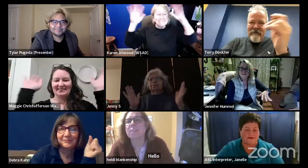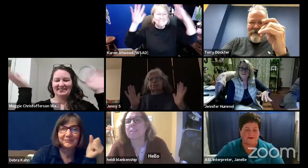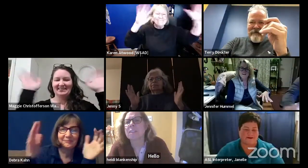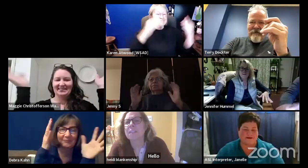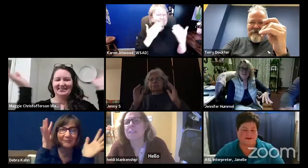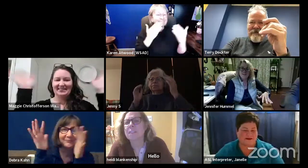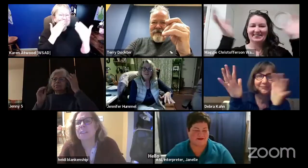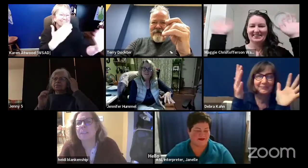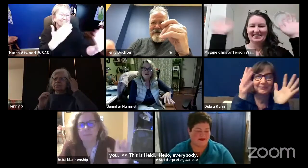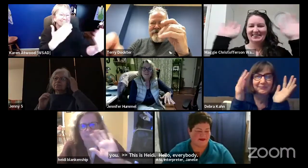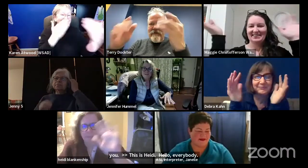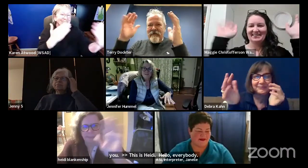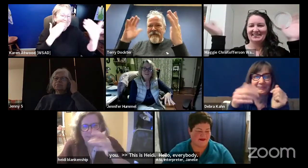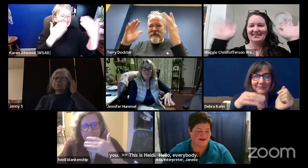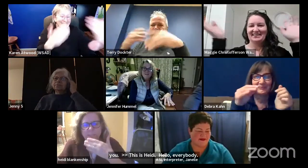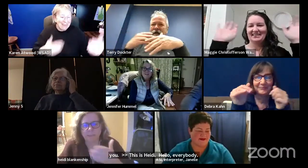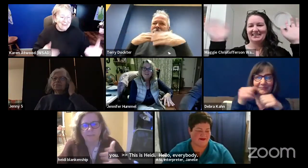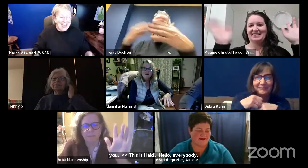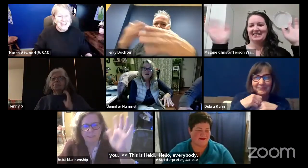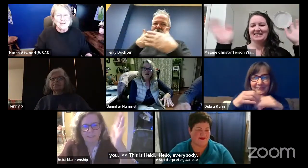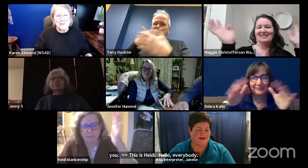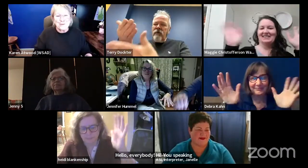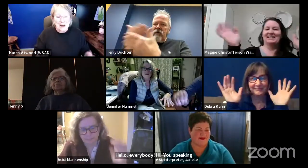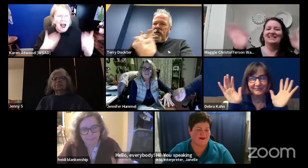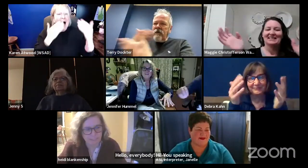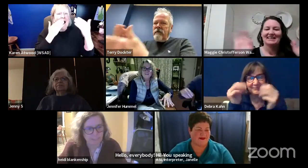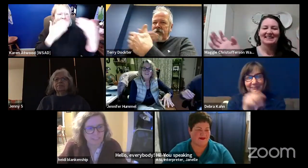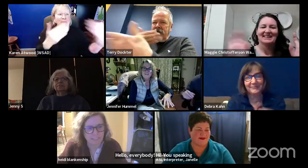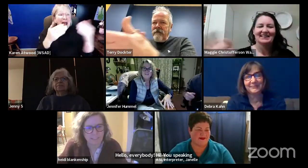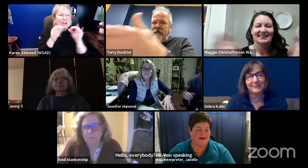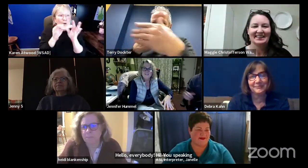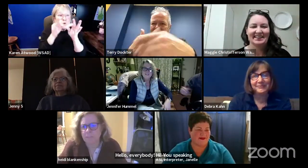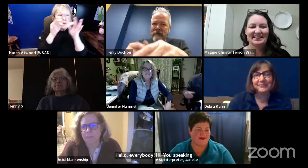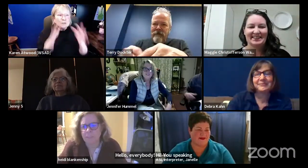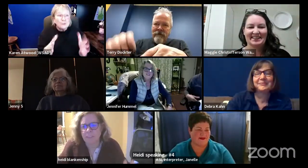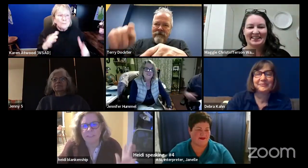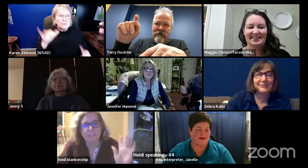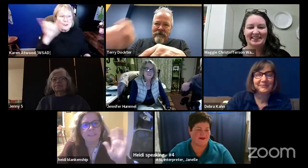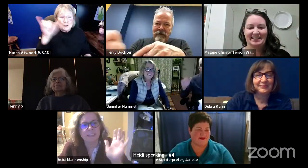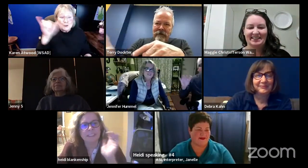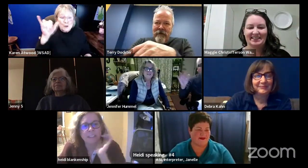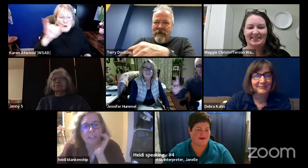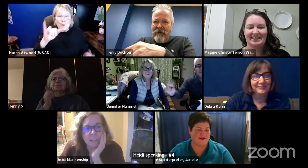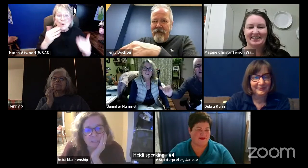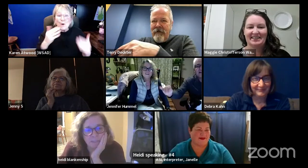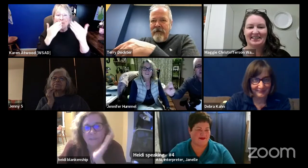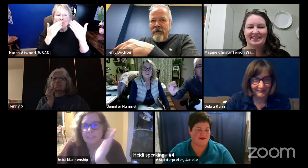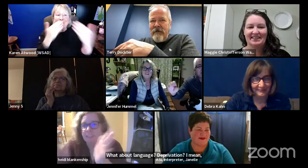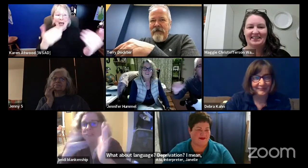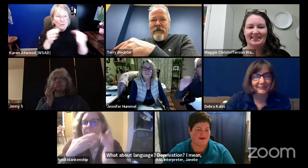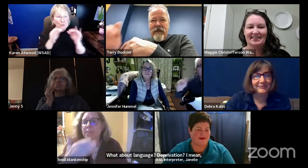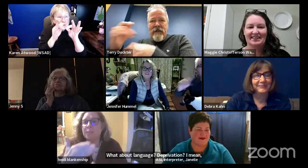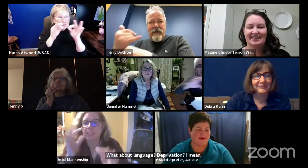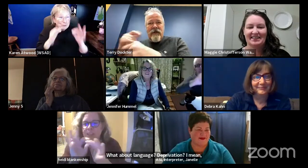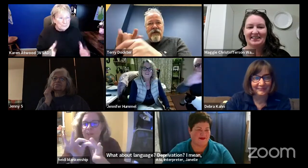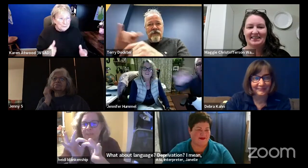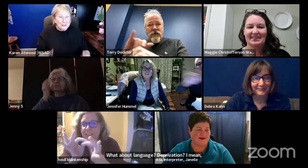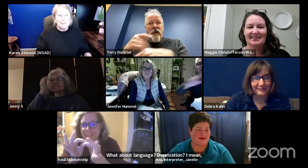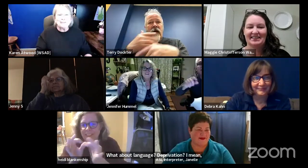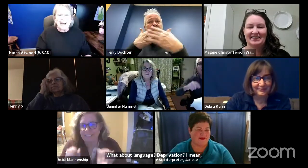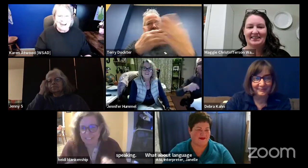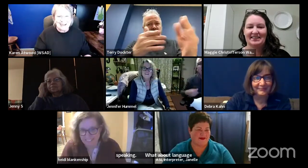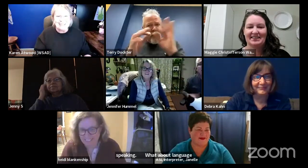There you go. There it is, Tyler. Everybody wishing you thanks. And thank you to our sign language interpreters as